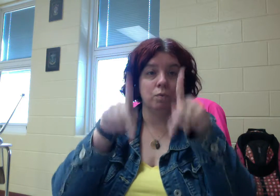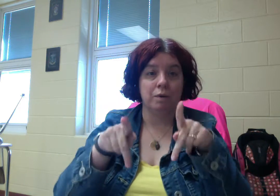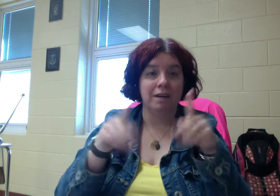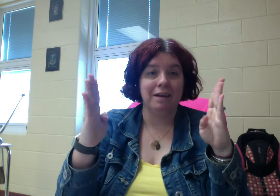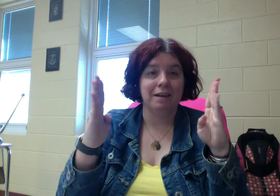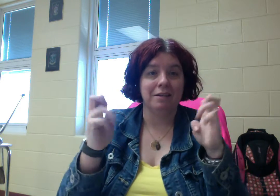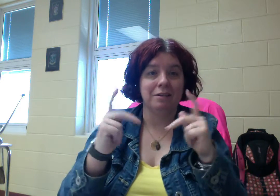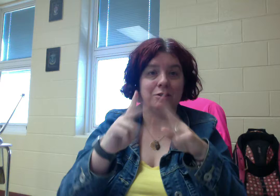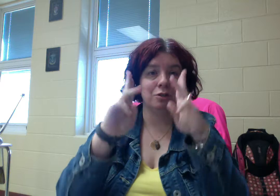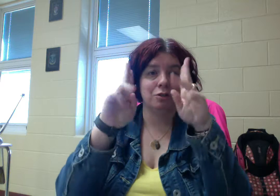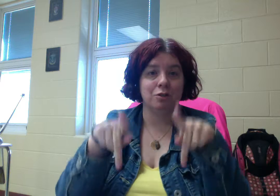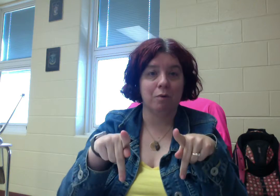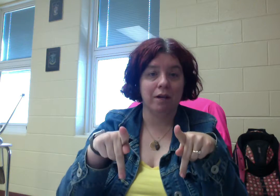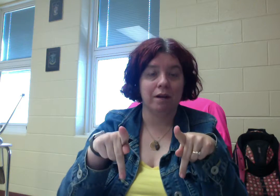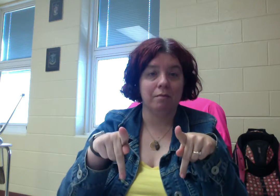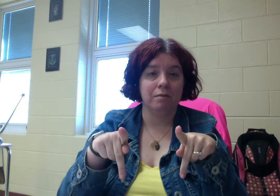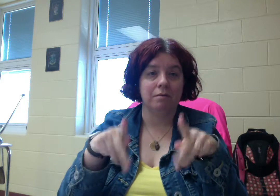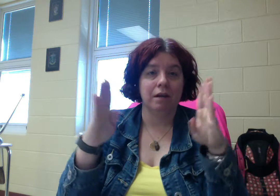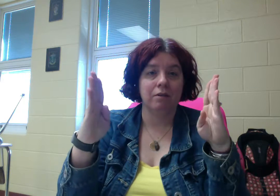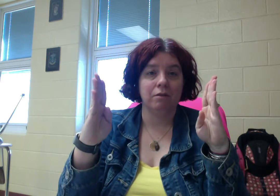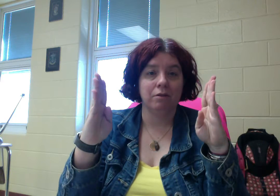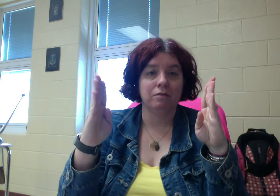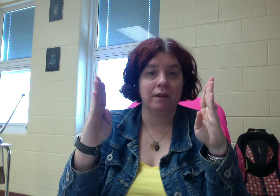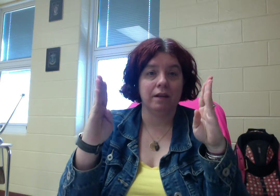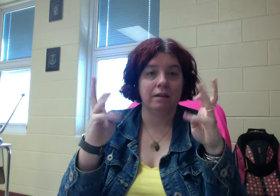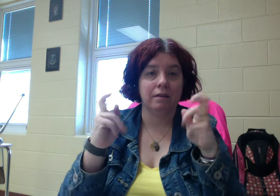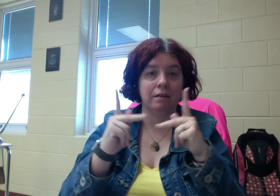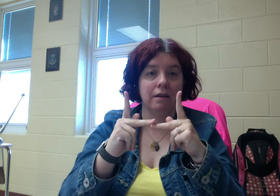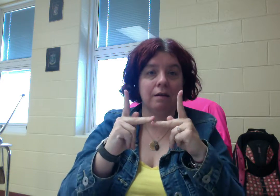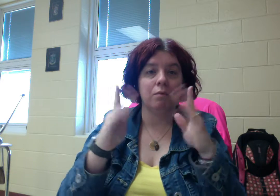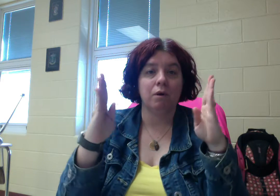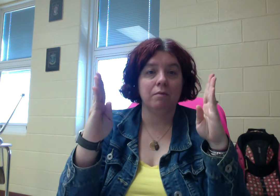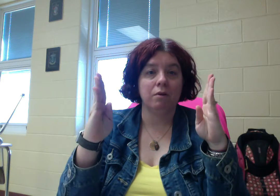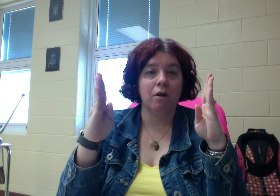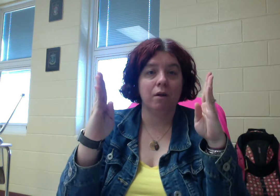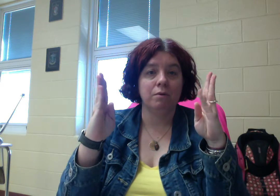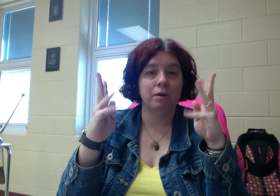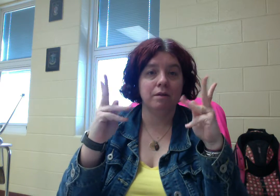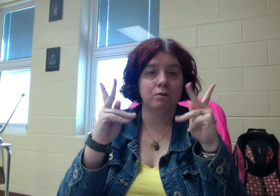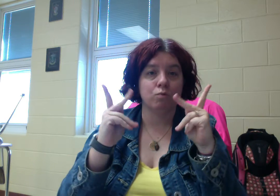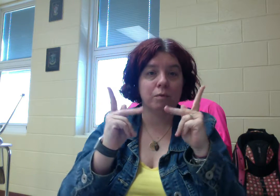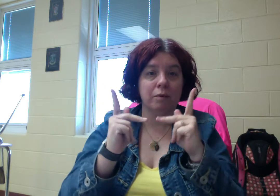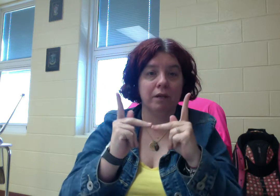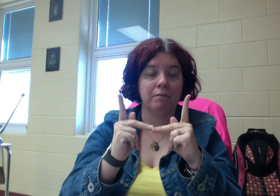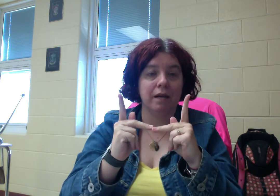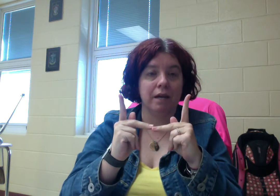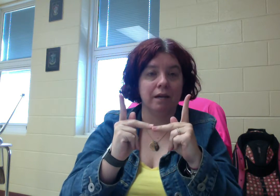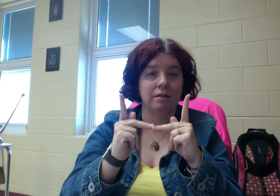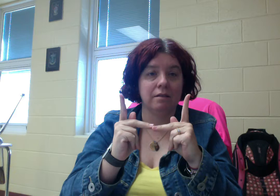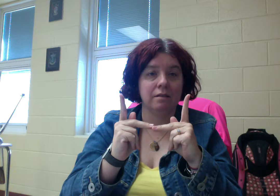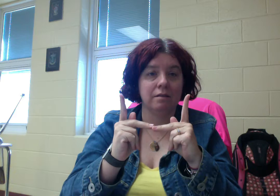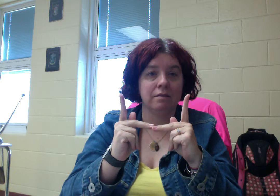BKUP, to break up. I know it looks funny, but all I'm doing is rippling my hands to